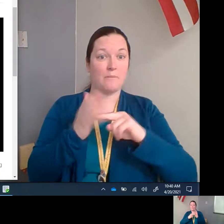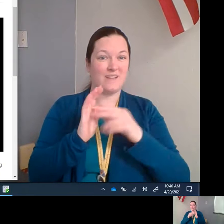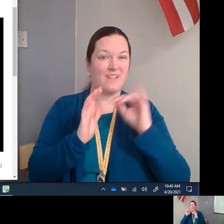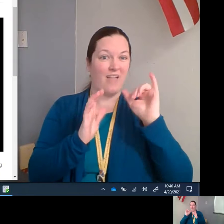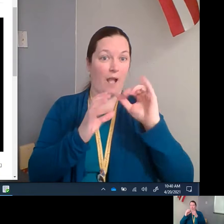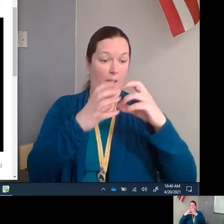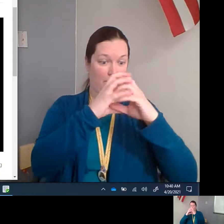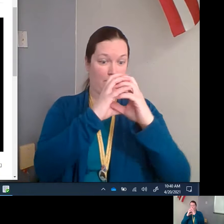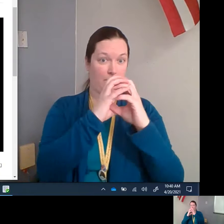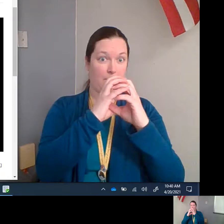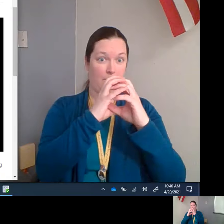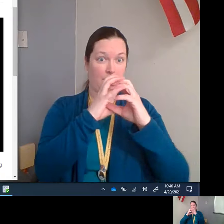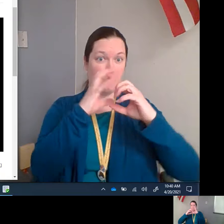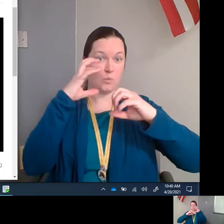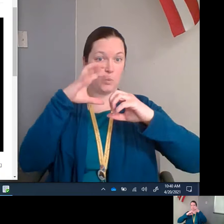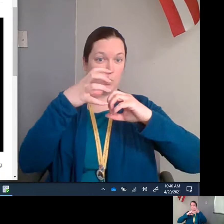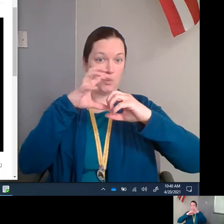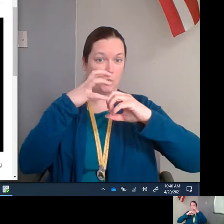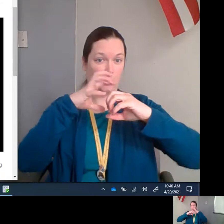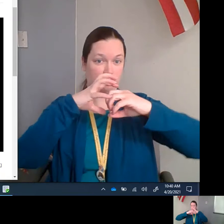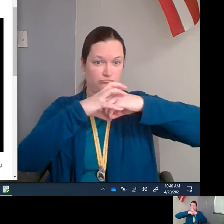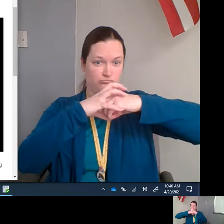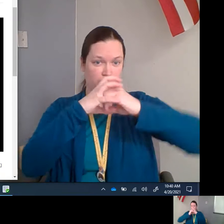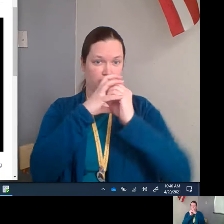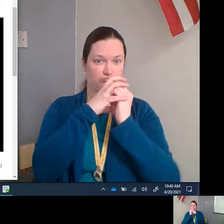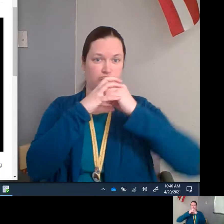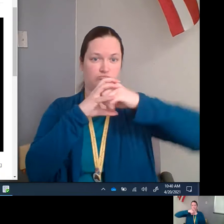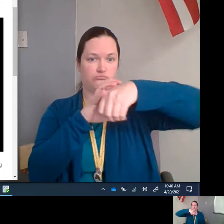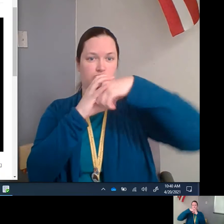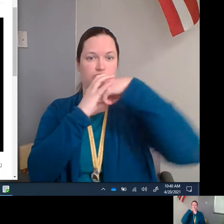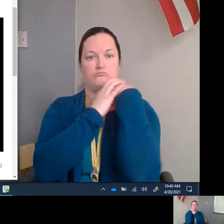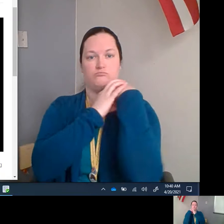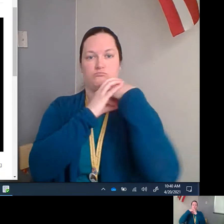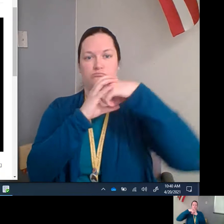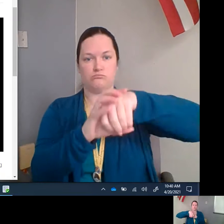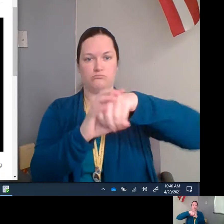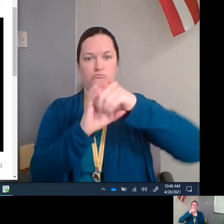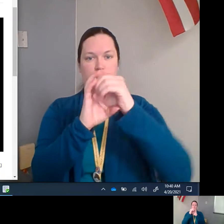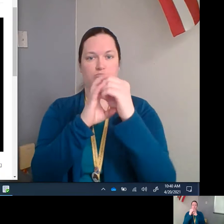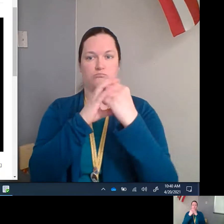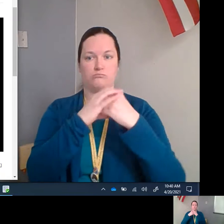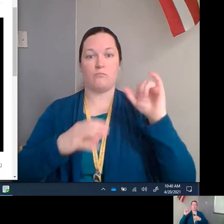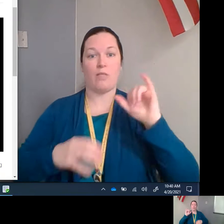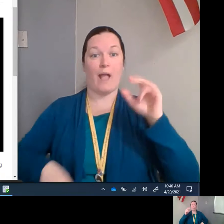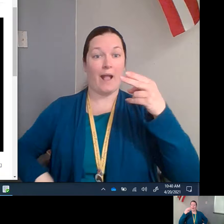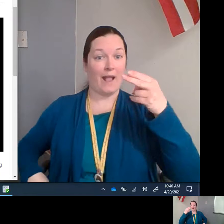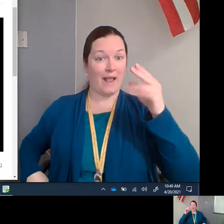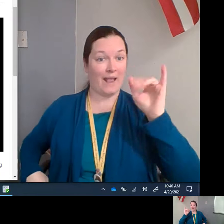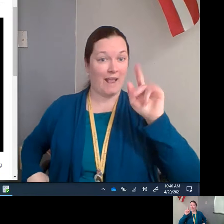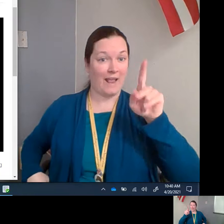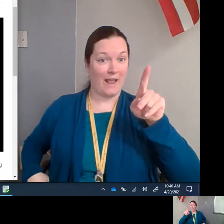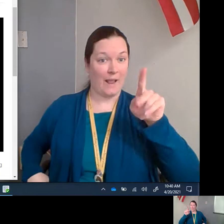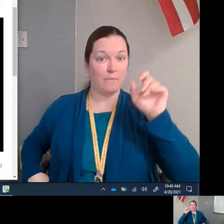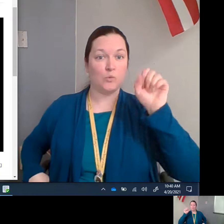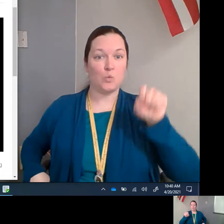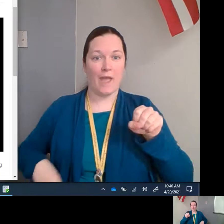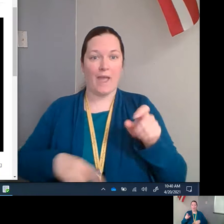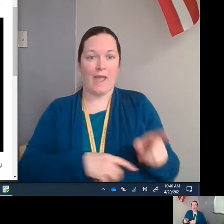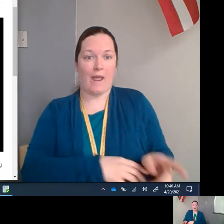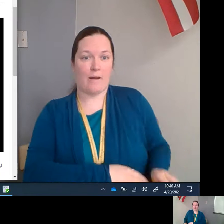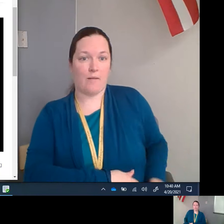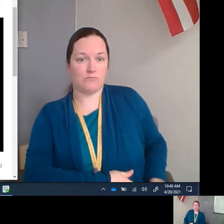ball fitting inside a socket, and so it gives us a huge amount of maneuverability. 2 examples in us would be the hip, so this would be the hip